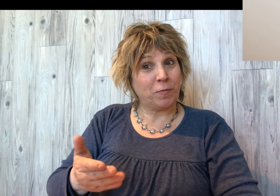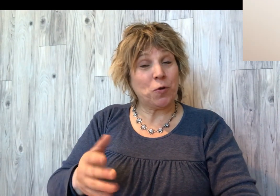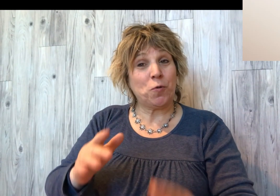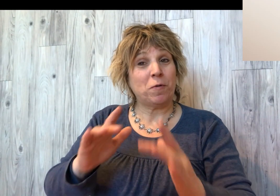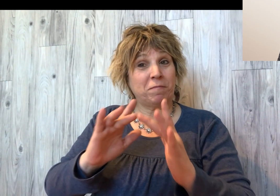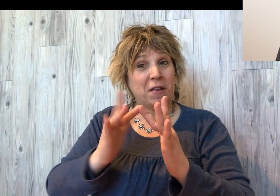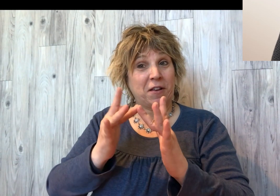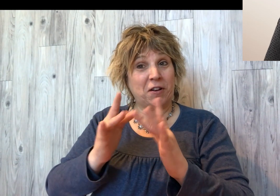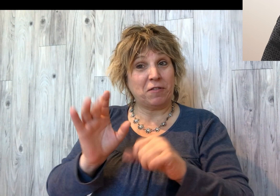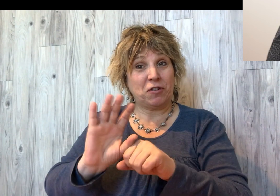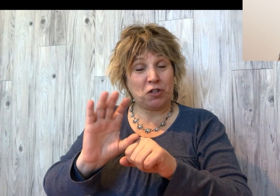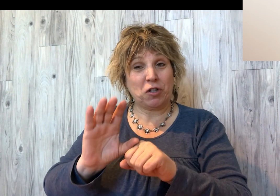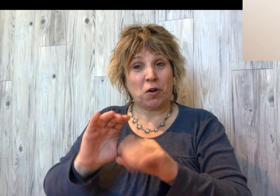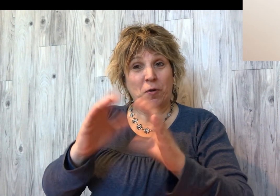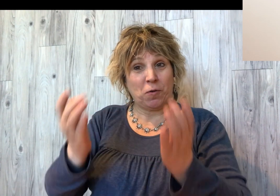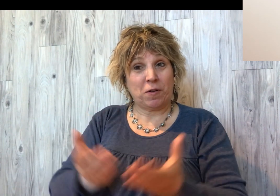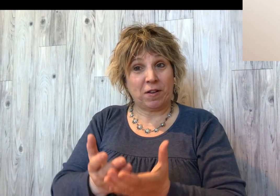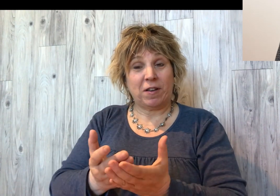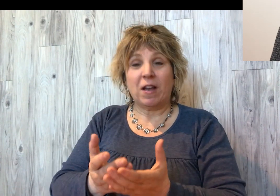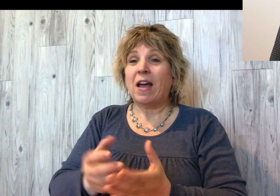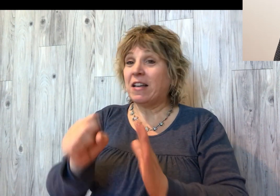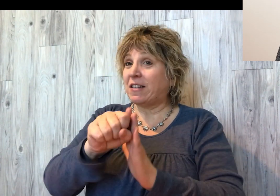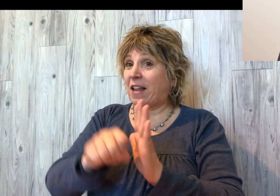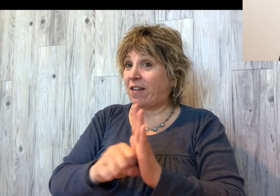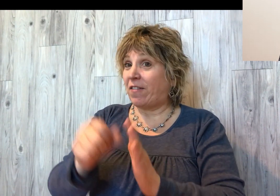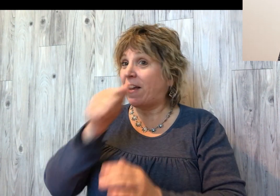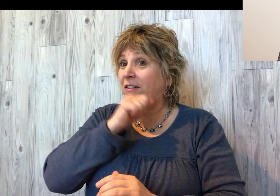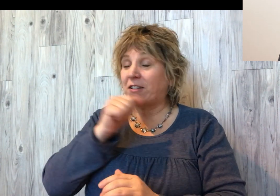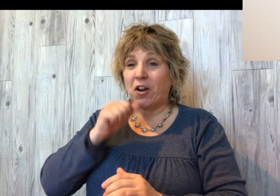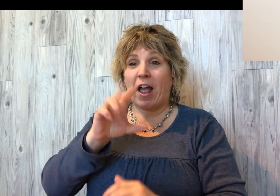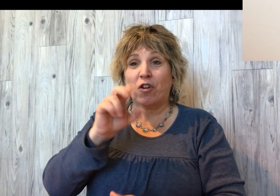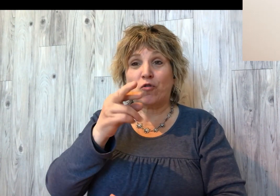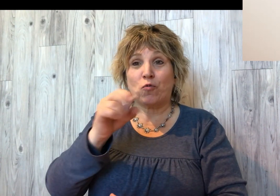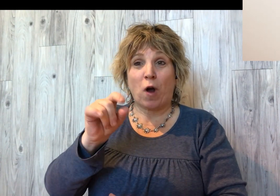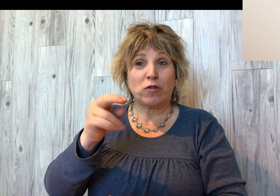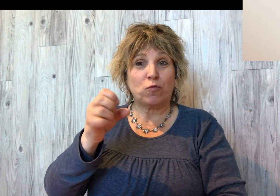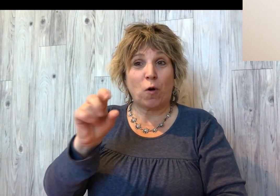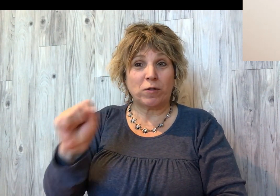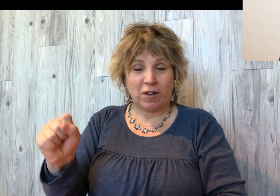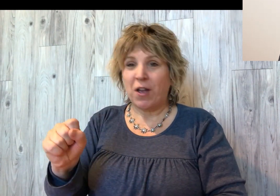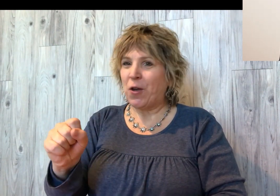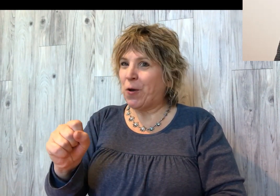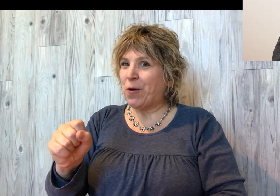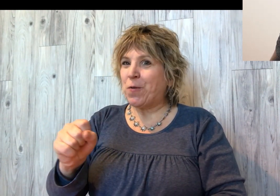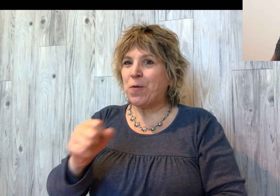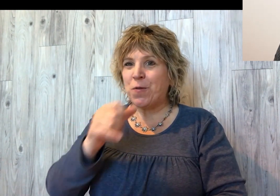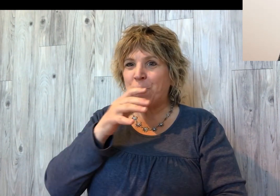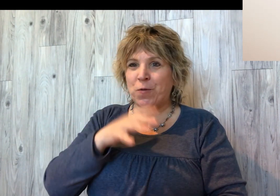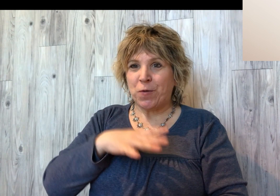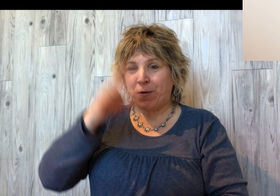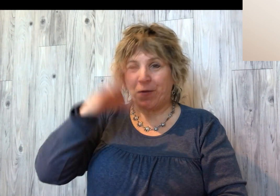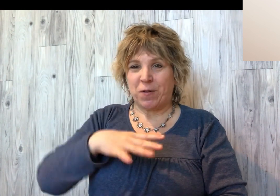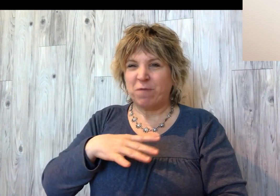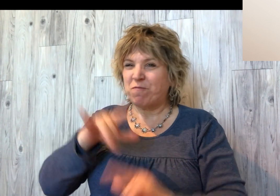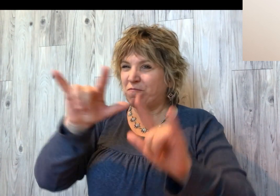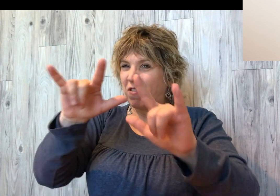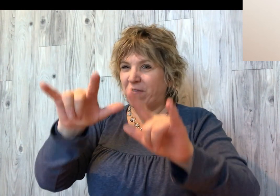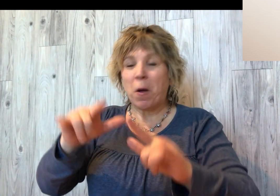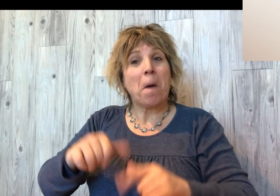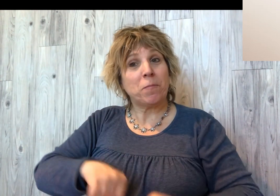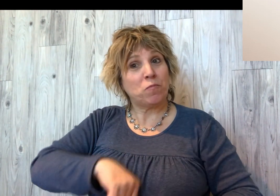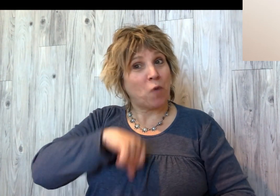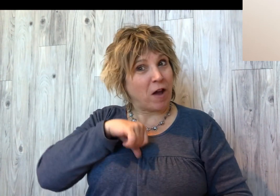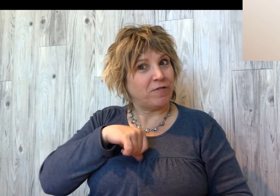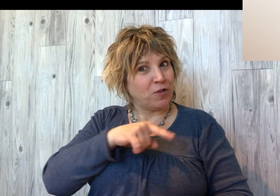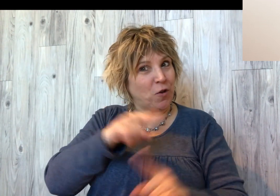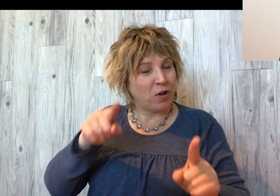welcome everybody to our online campus from around the world, around the state of Arizona, and Crossroads Recovery. Guys, we say it every week. Man, we love you guys. We're so